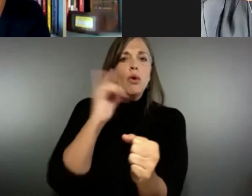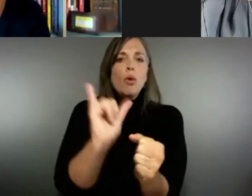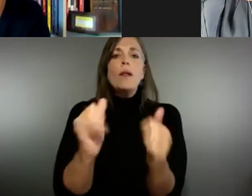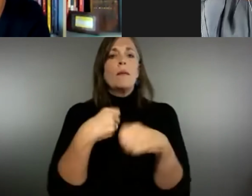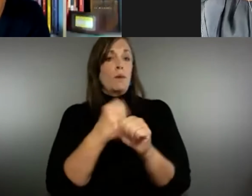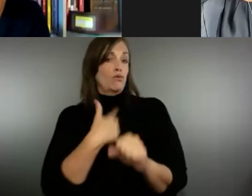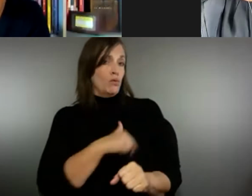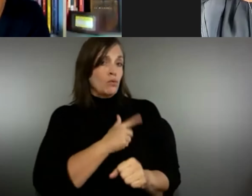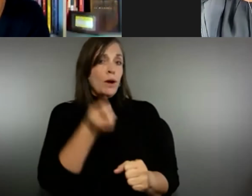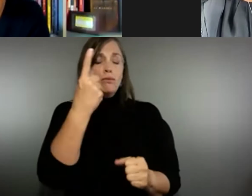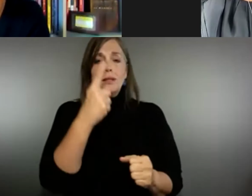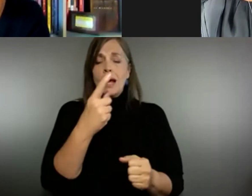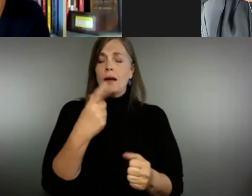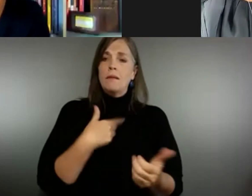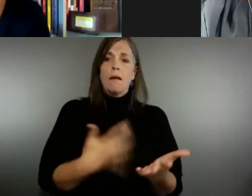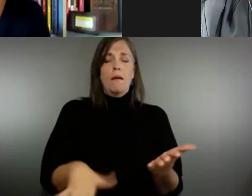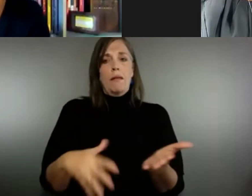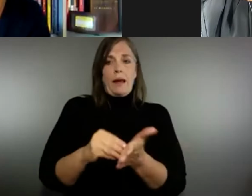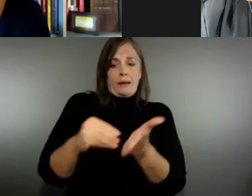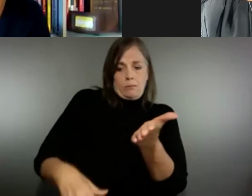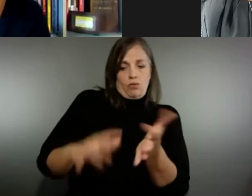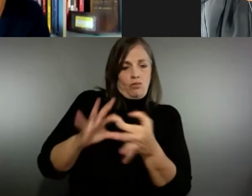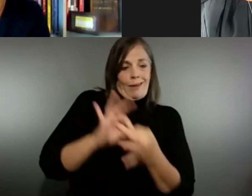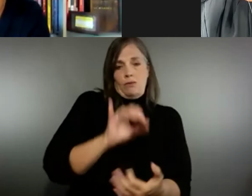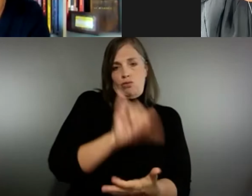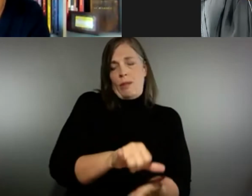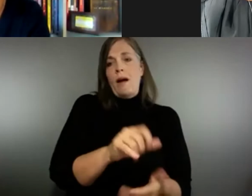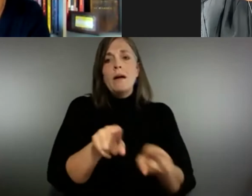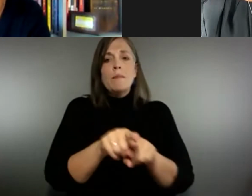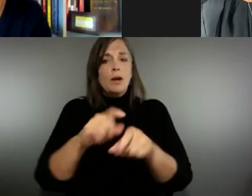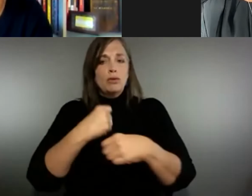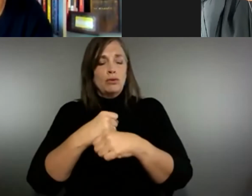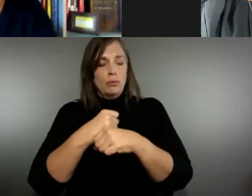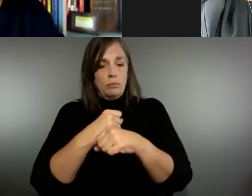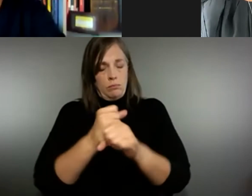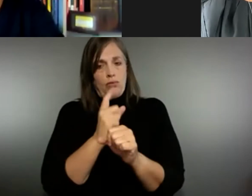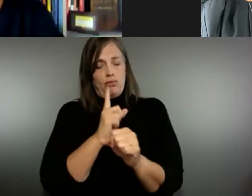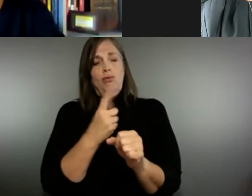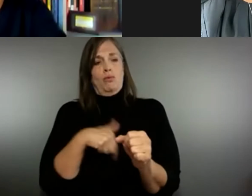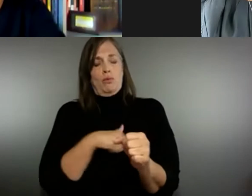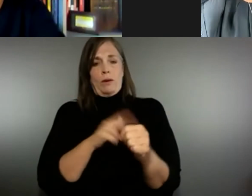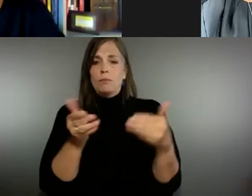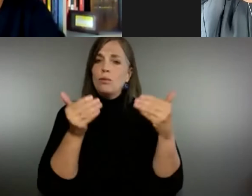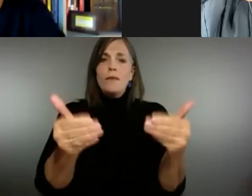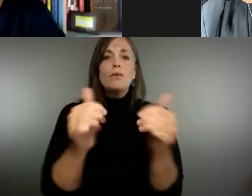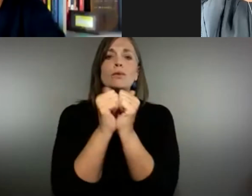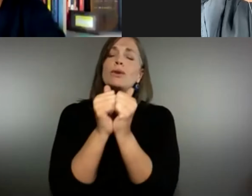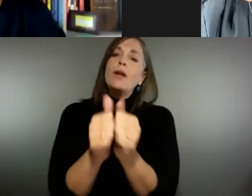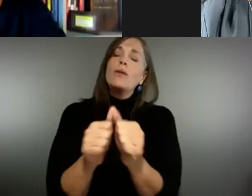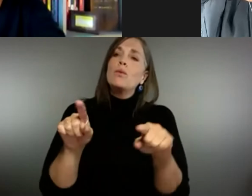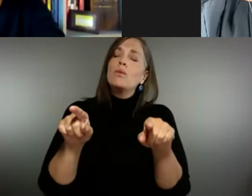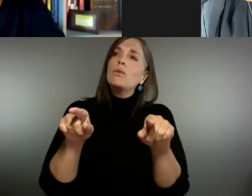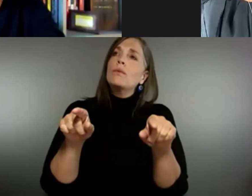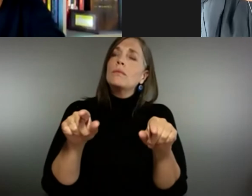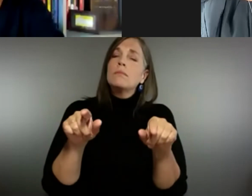understand what the costs are associated with that and making sure that we are moving forward together with a shared vision for what it is we need to do